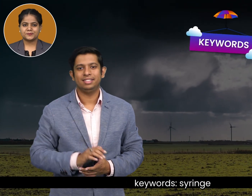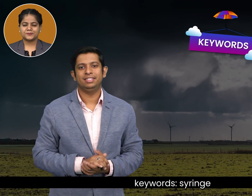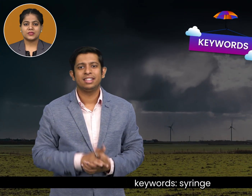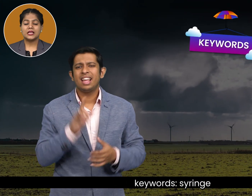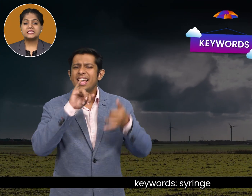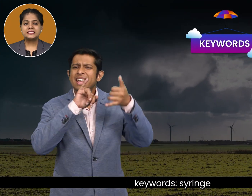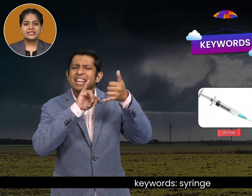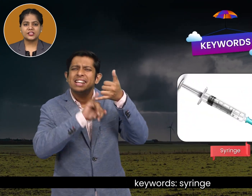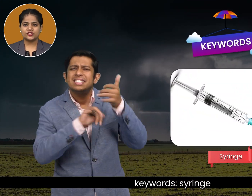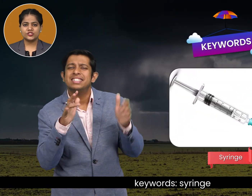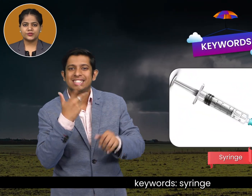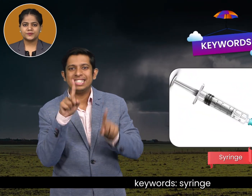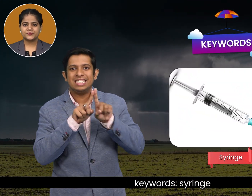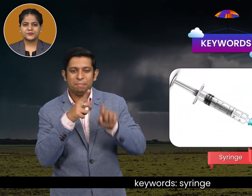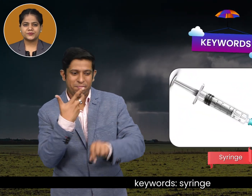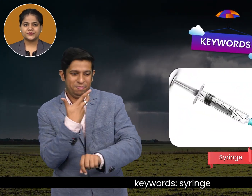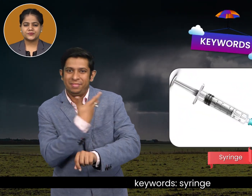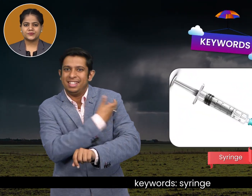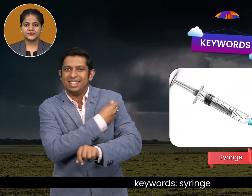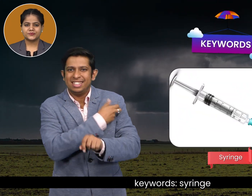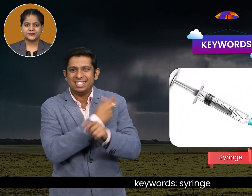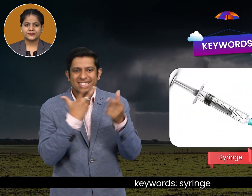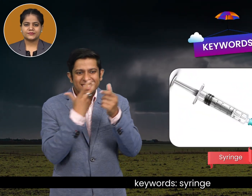Keywords: syringe,